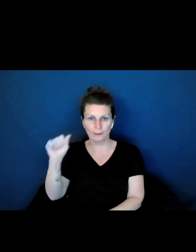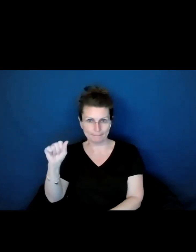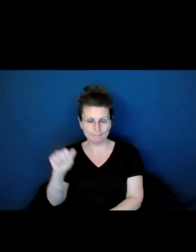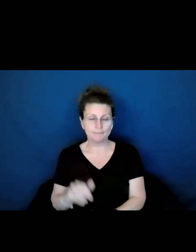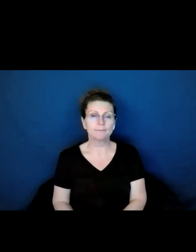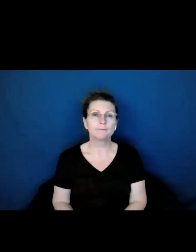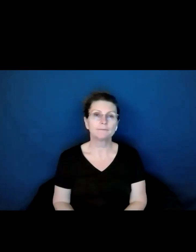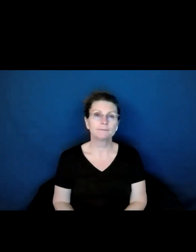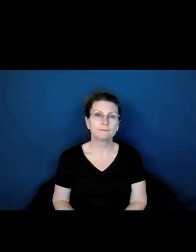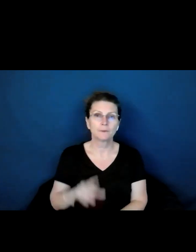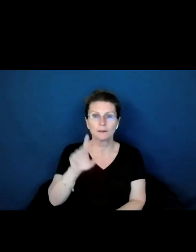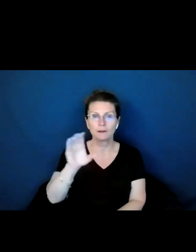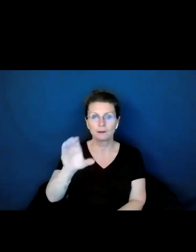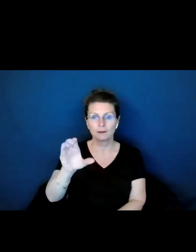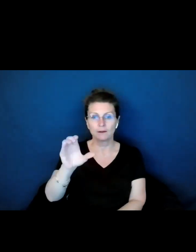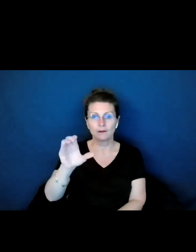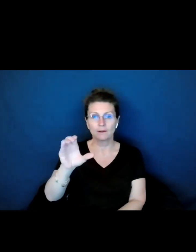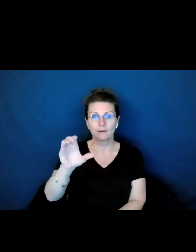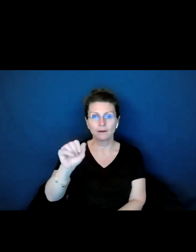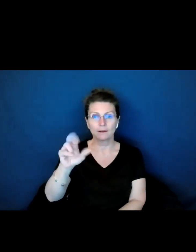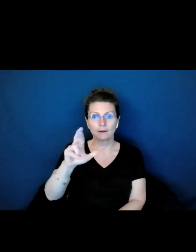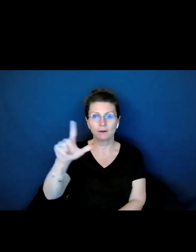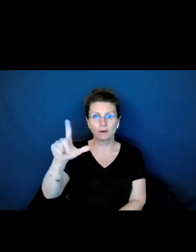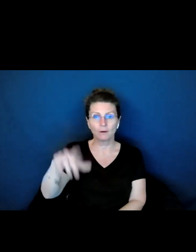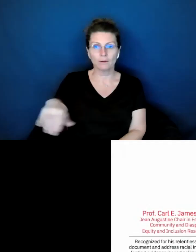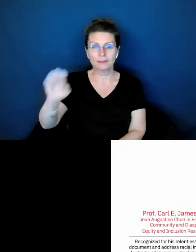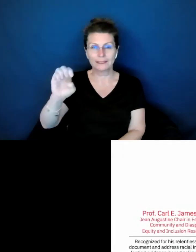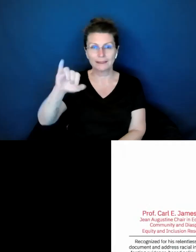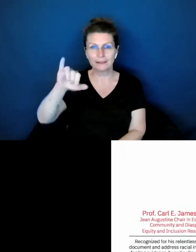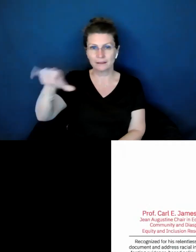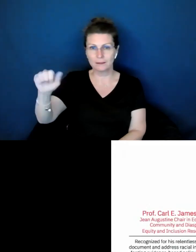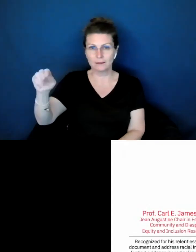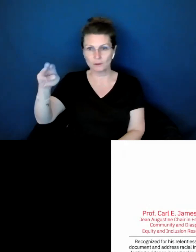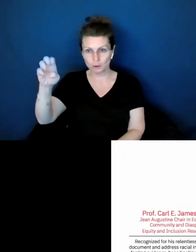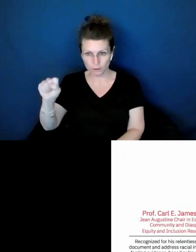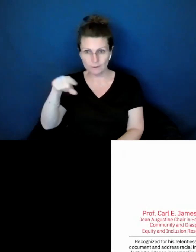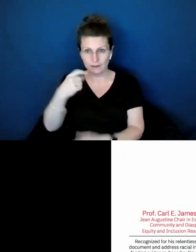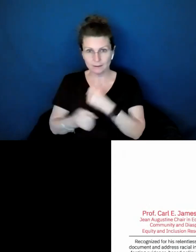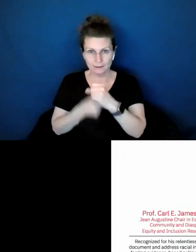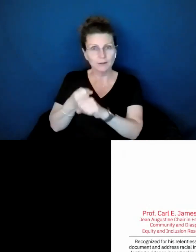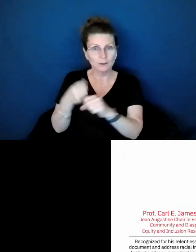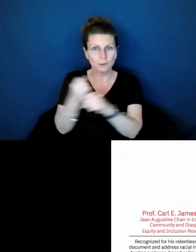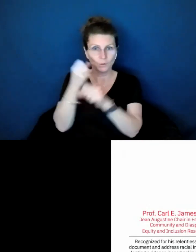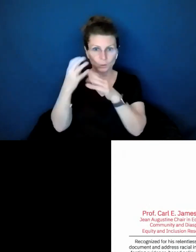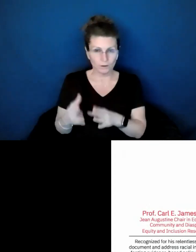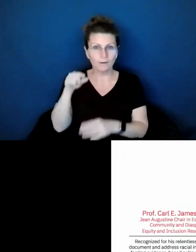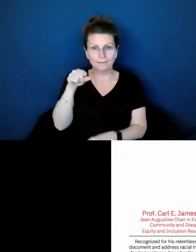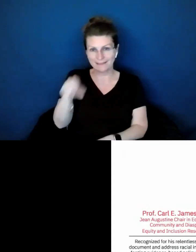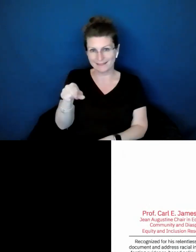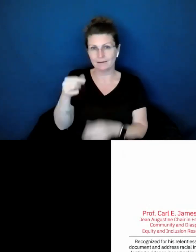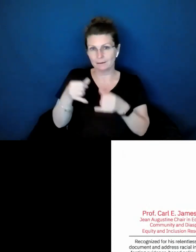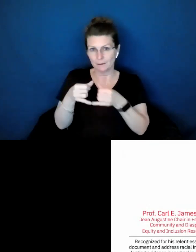Carl E. James, Faculty of Education, is this year's recipient of the esteemed PREA